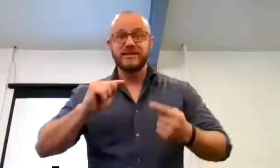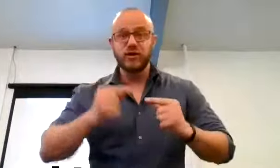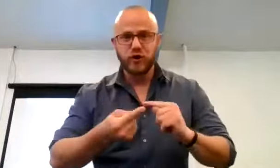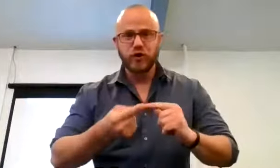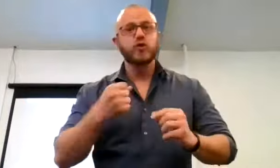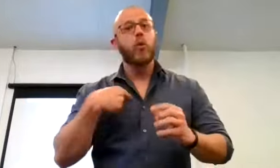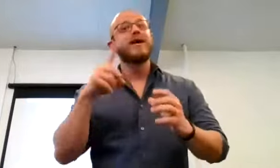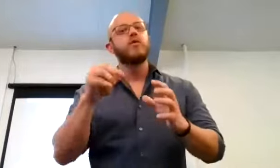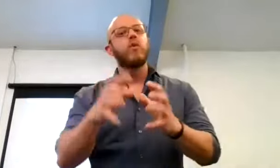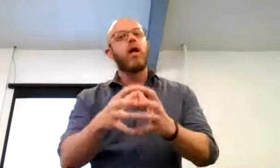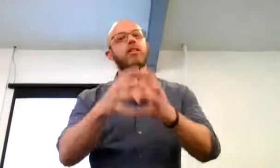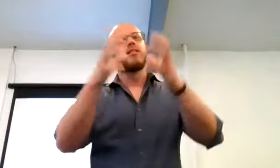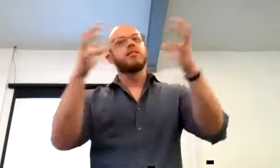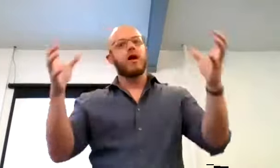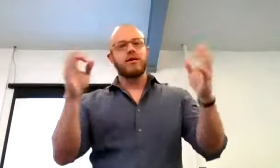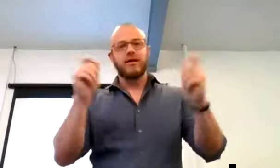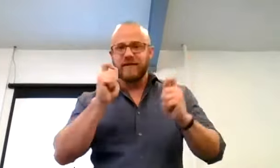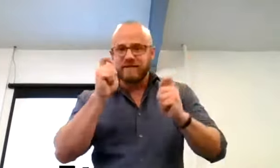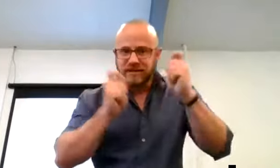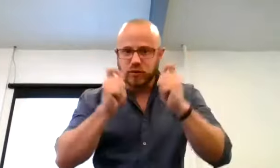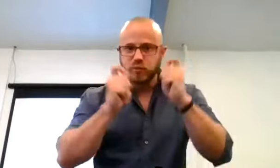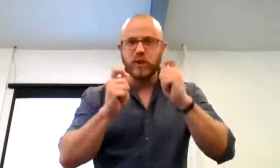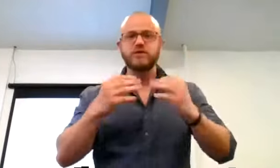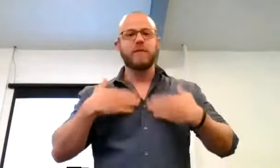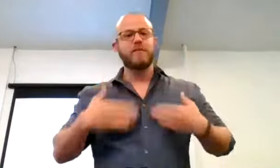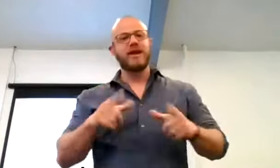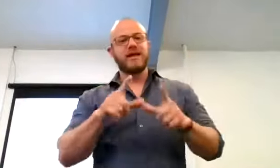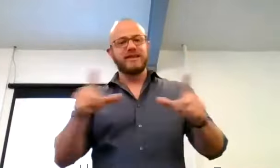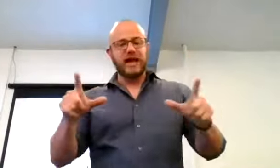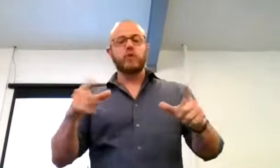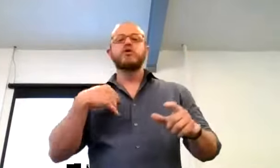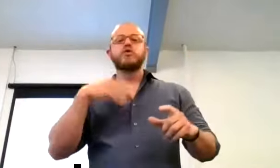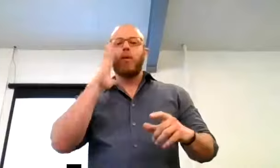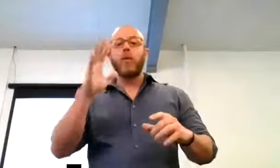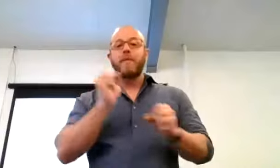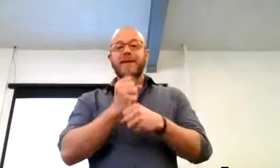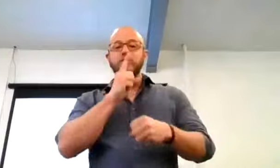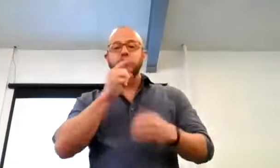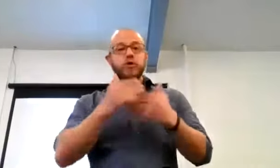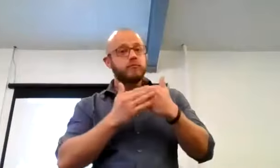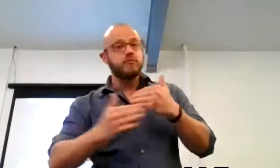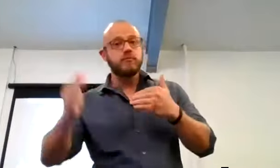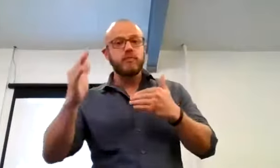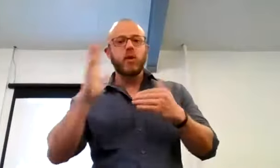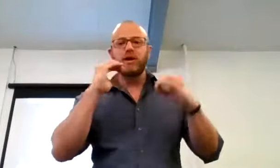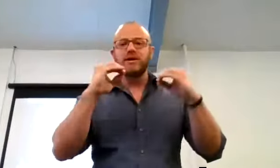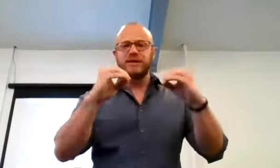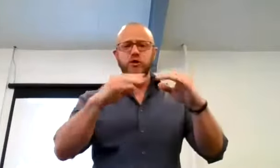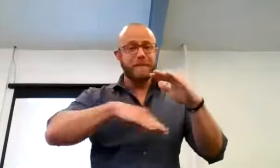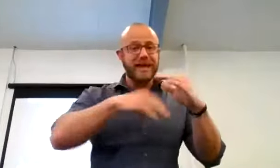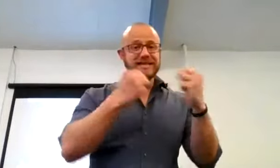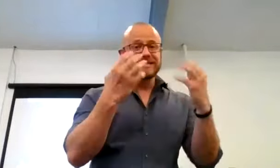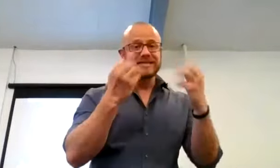your body. So the person knows that you're in a lot of pain because of your facial expressions. So that the language, you'll learn that